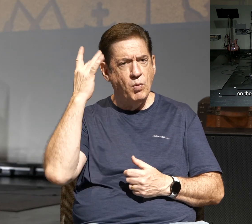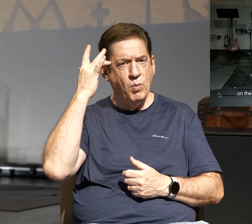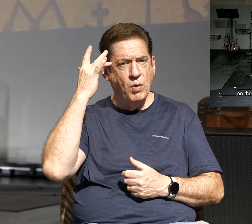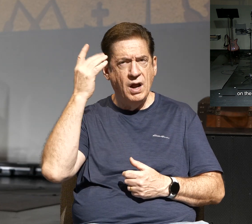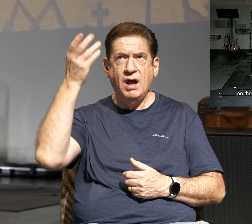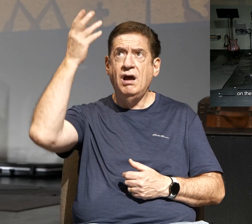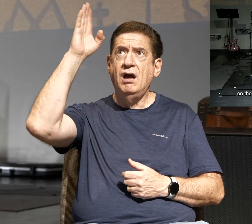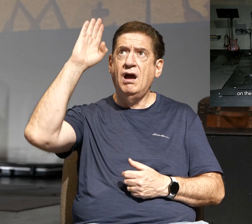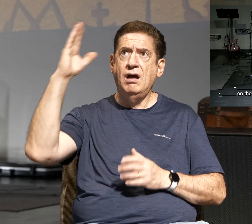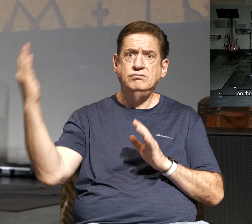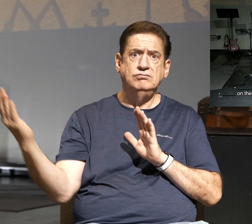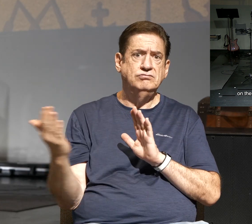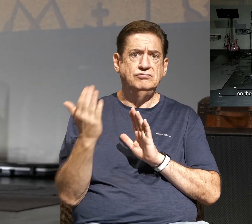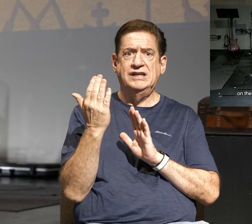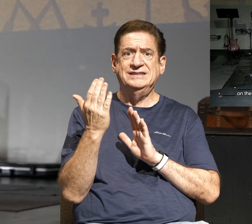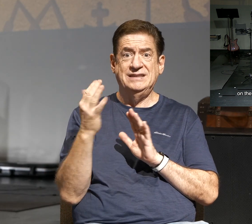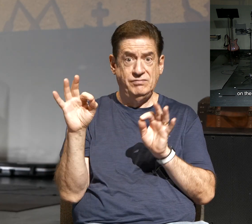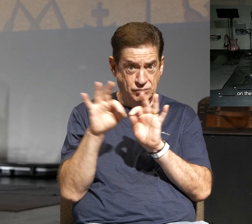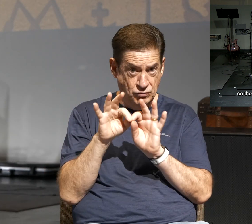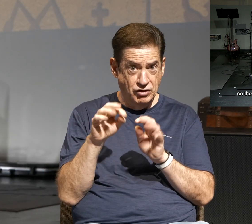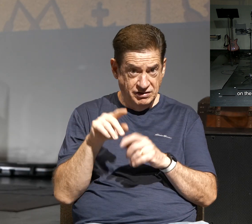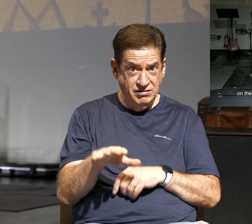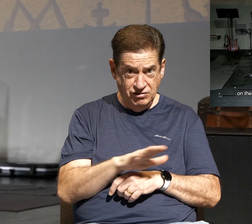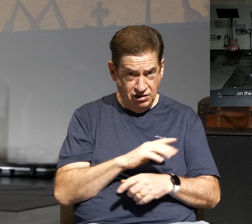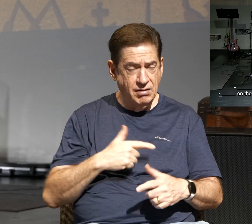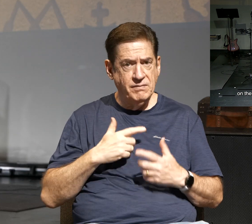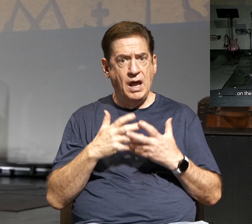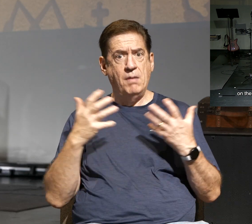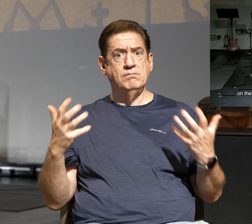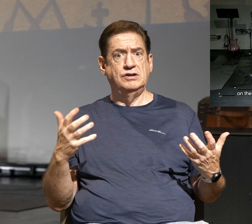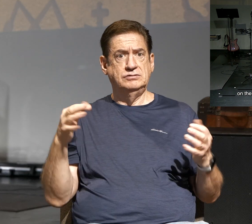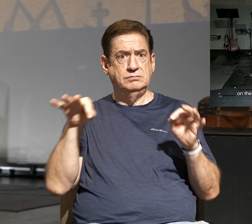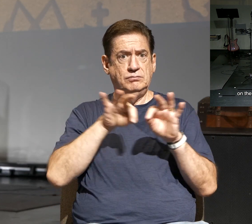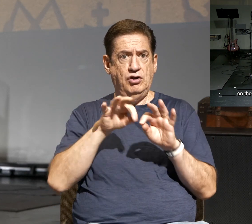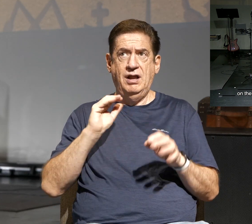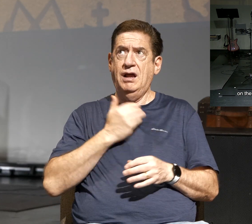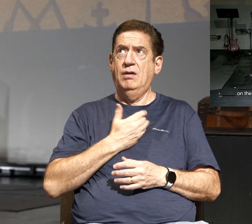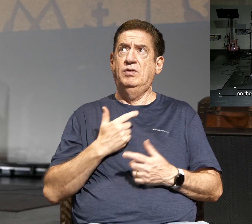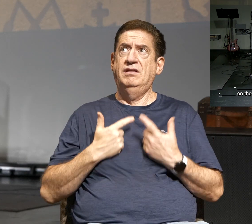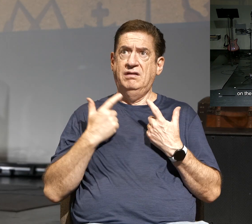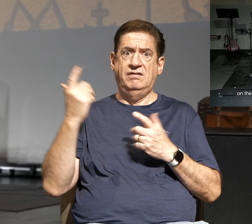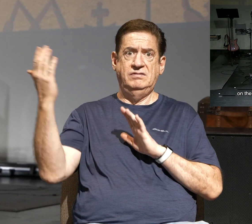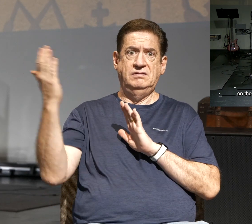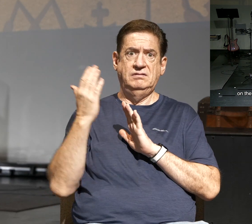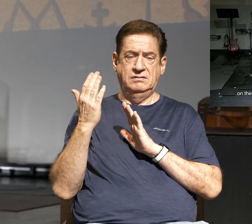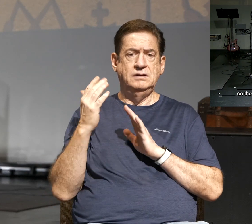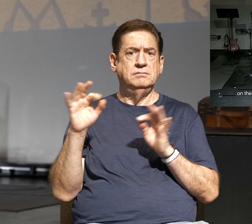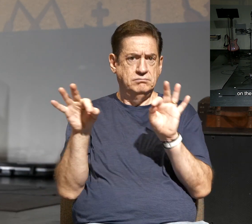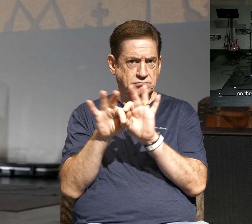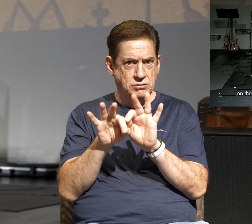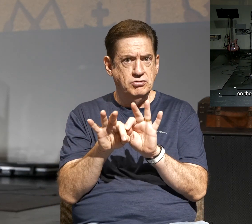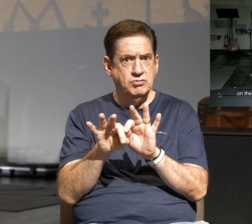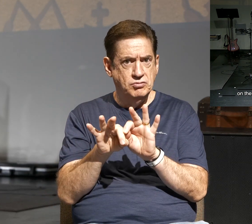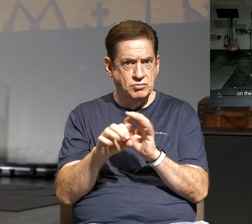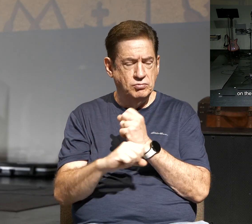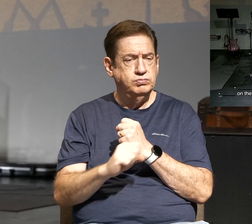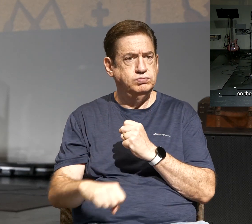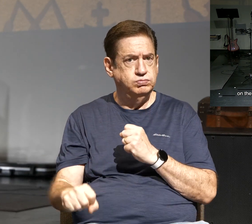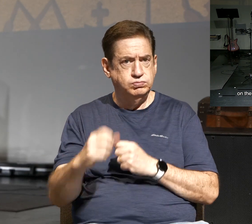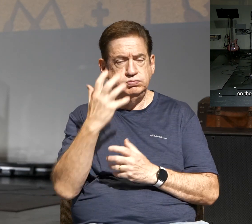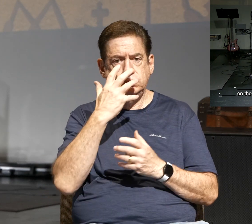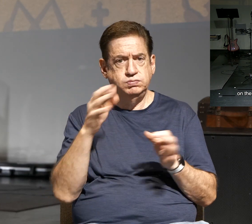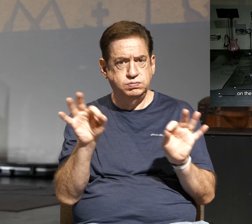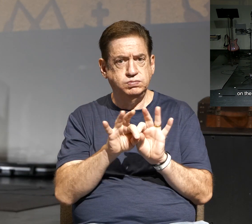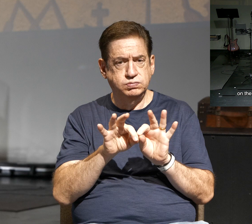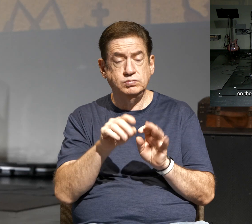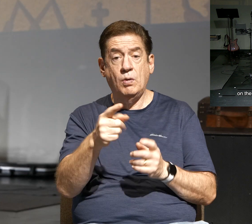presence to their lives? How important is God's presence to our lives? It's extremely important, isn't it? So if you go